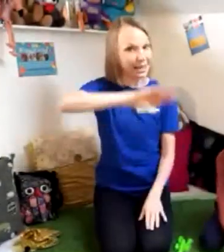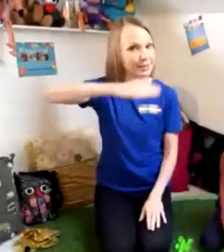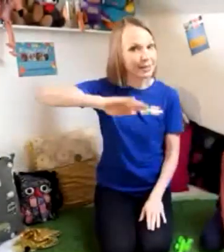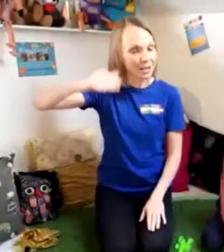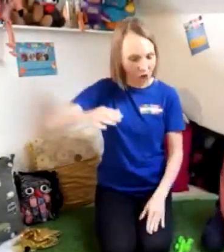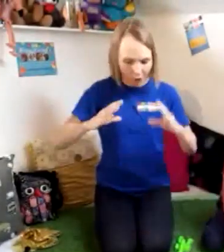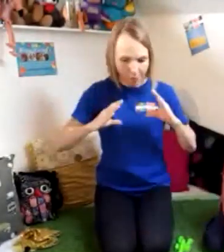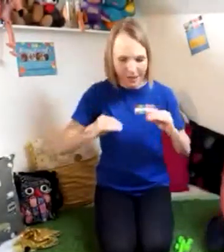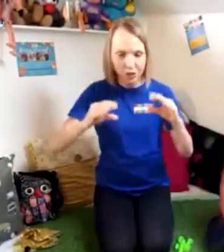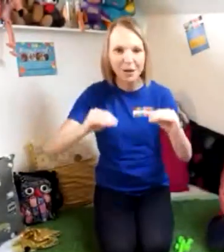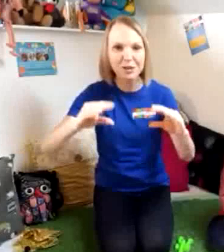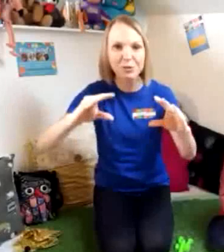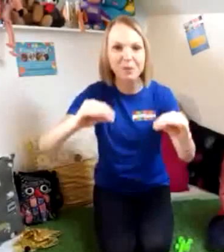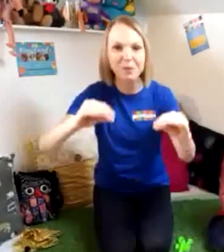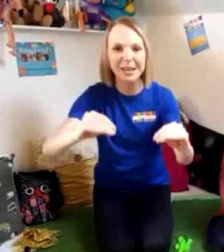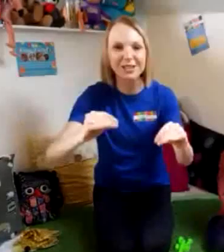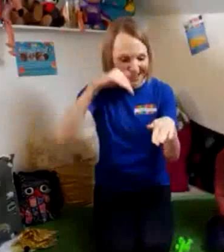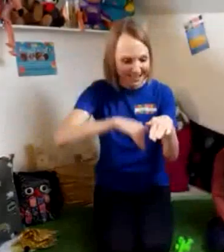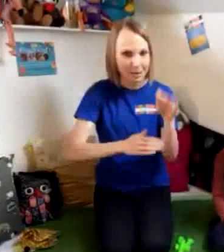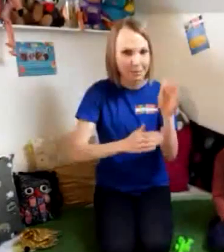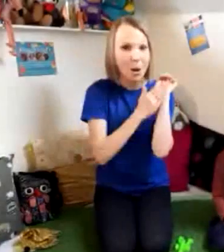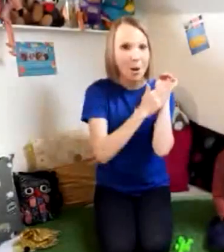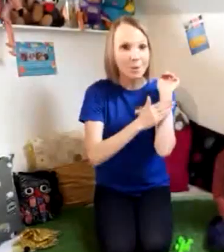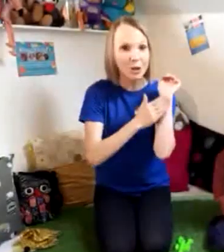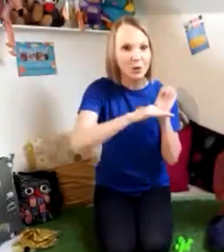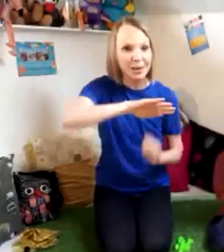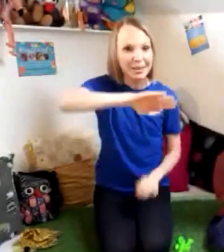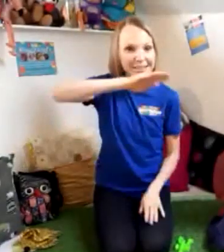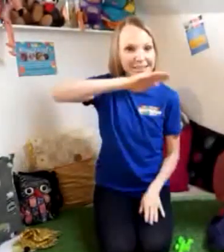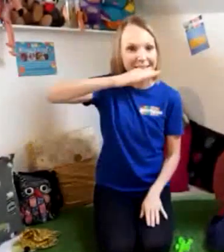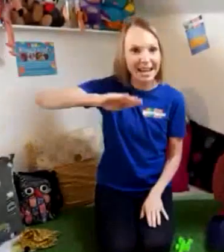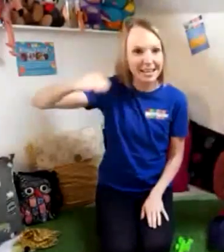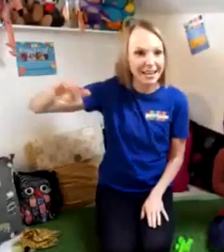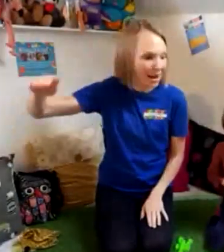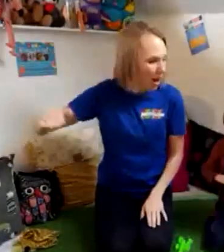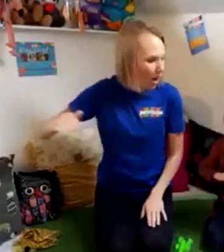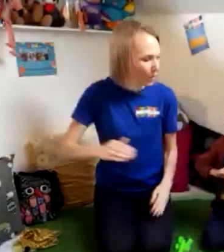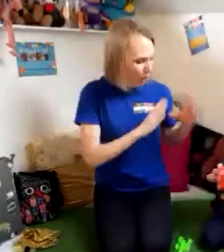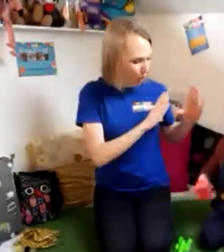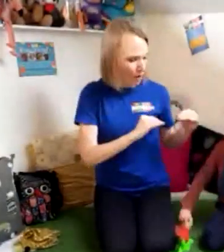sea goes pinch, pinch, pinch in the deep blue sea. The crab